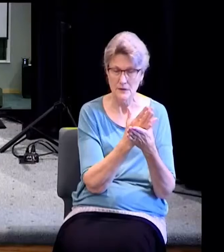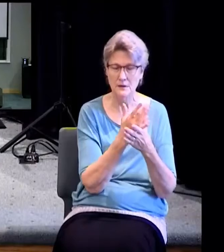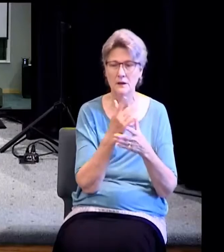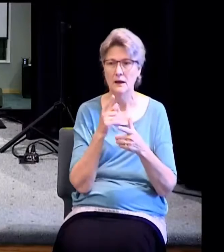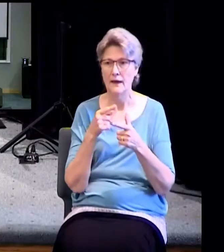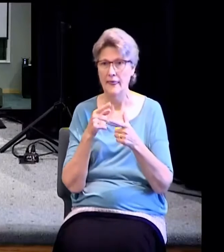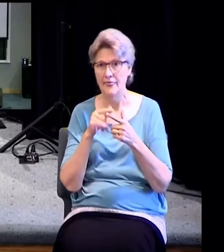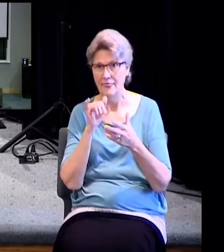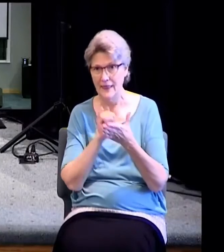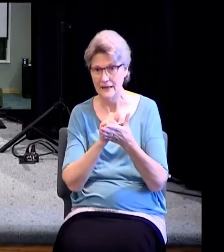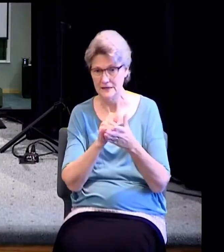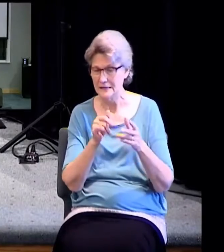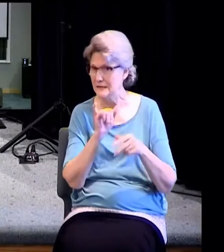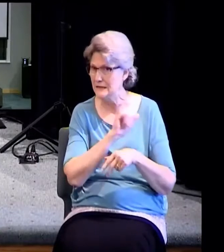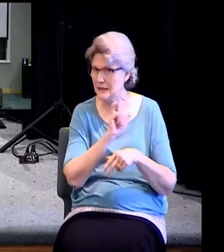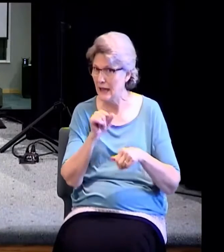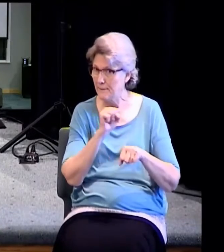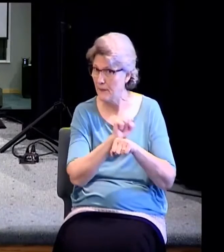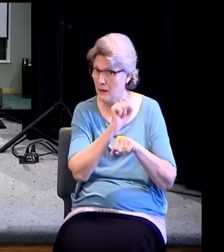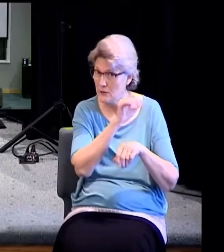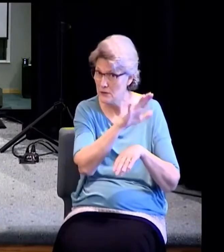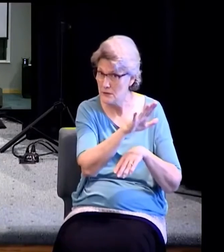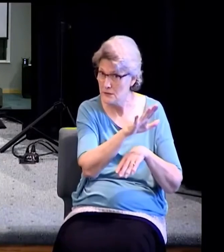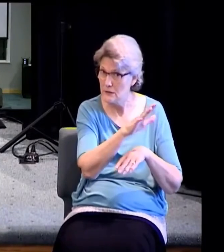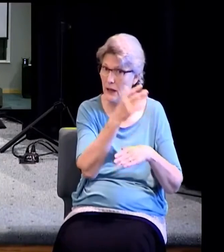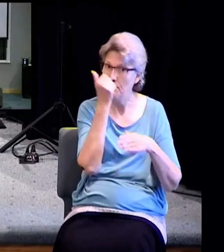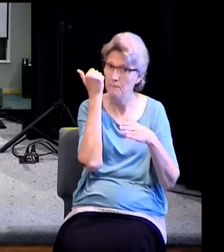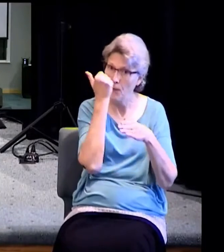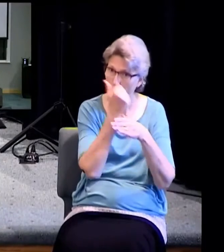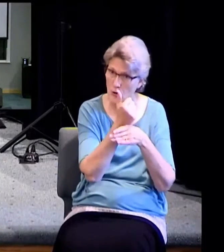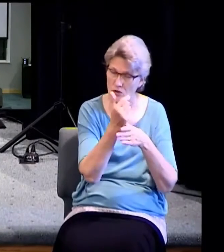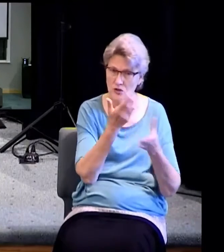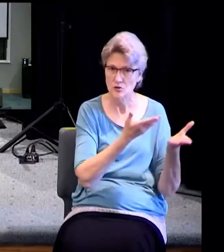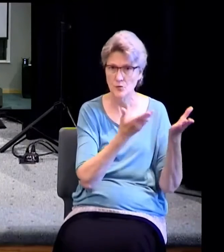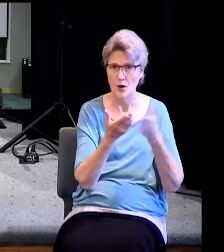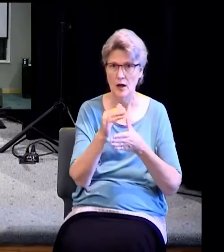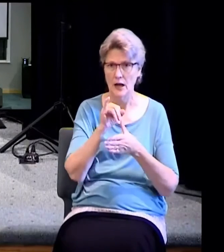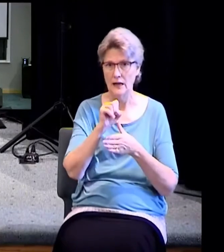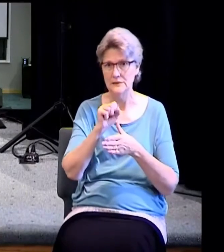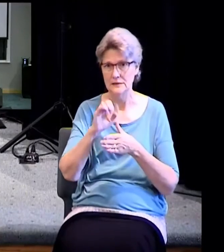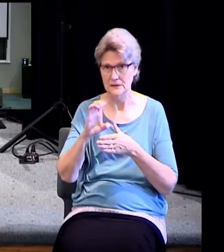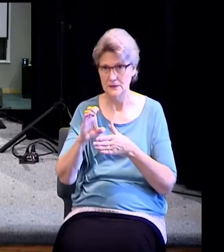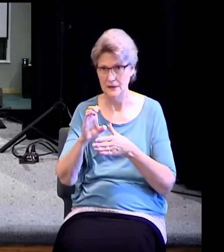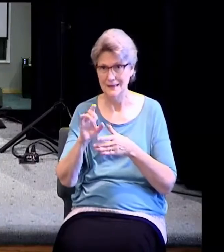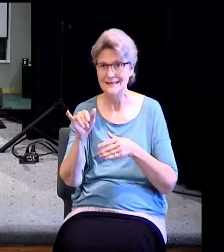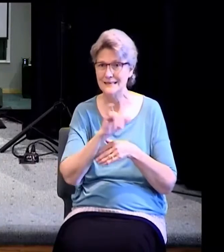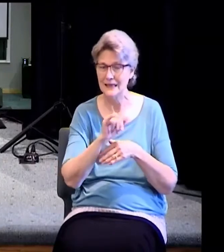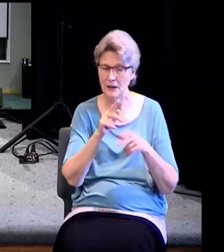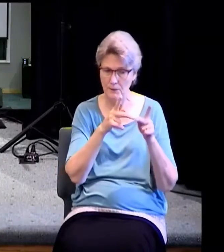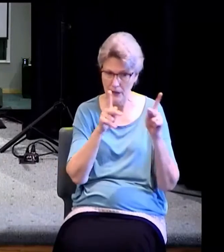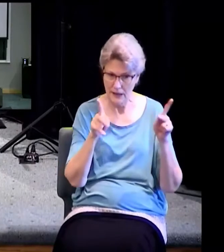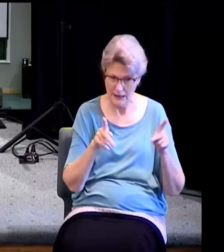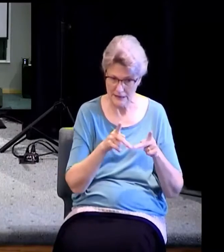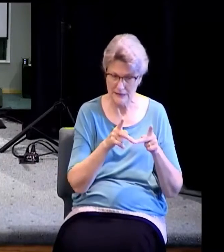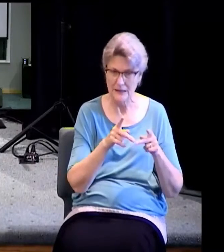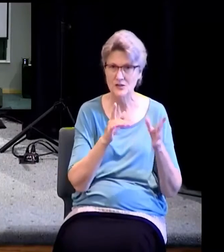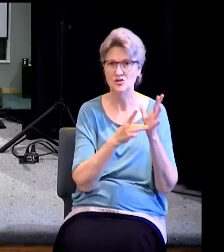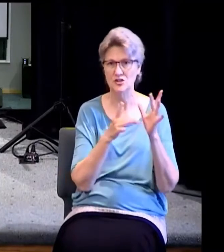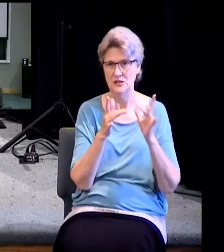there that Jesus was crucified. So God provided a lamb once